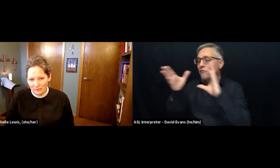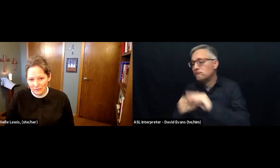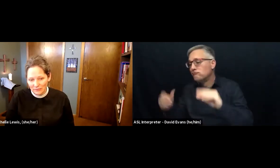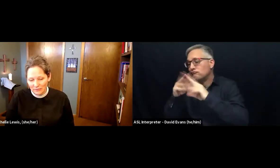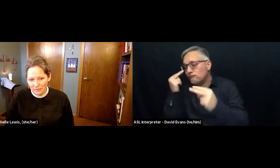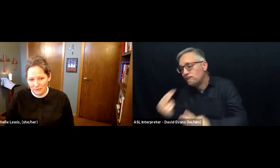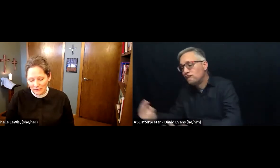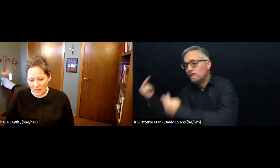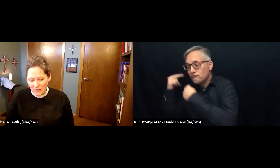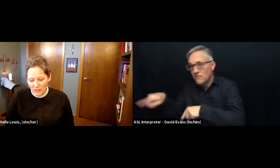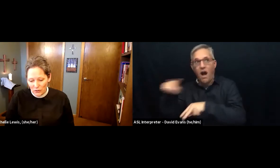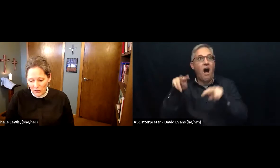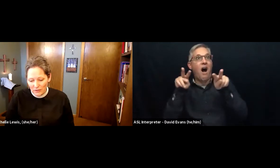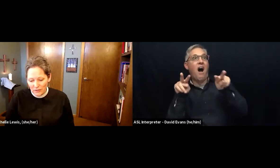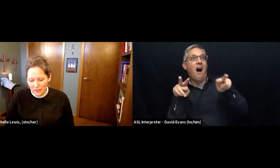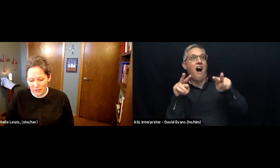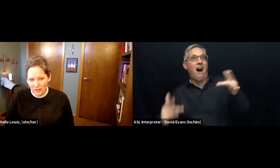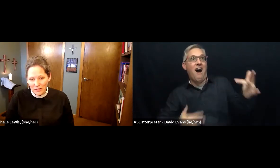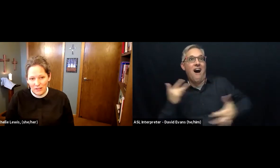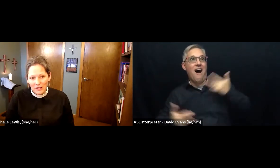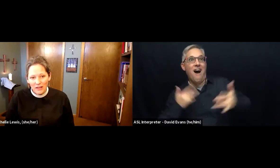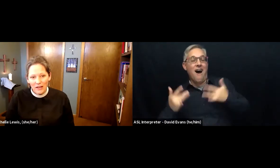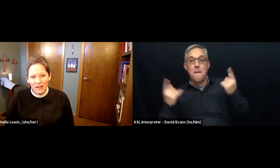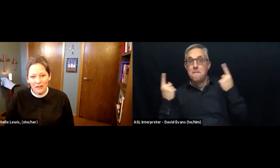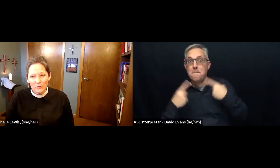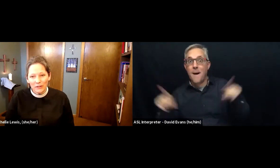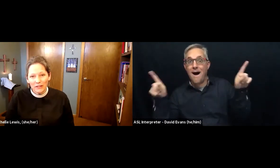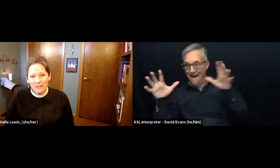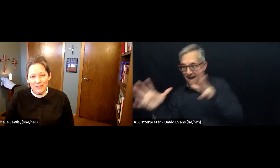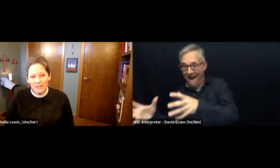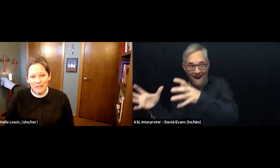and struggles and loneliness.